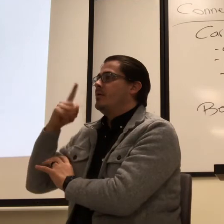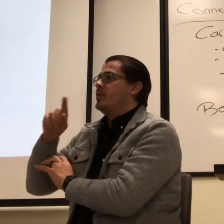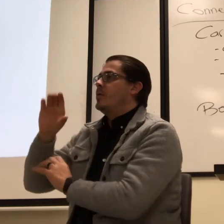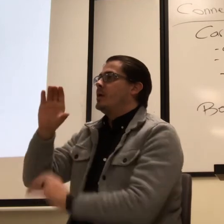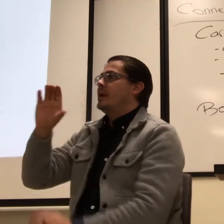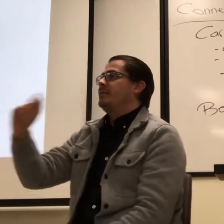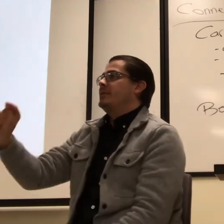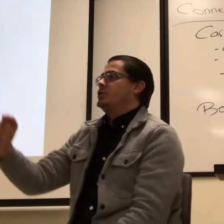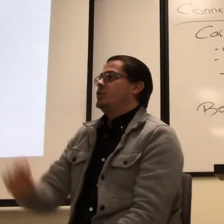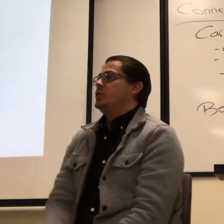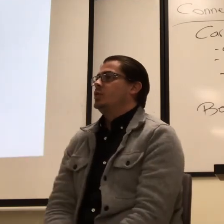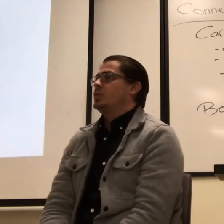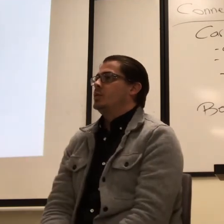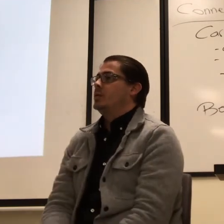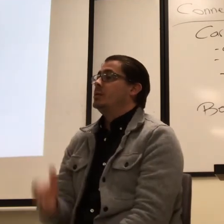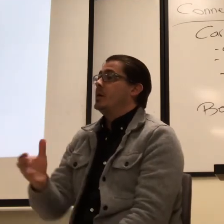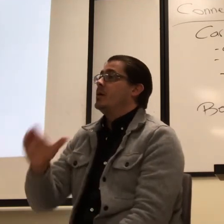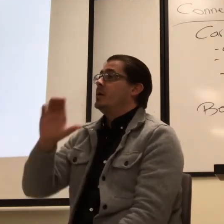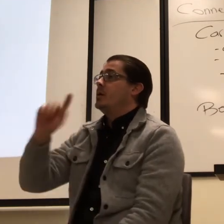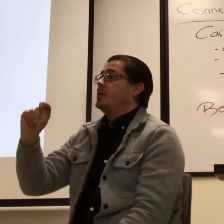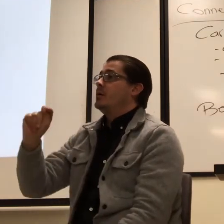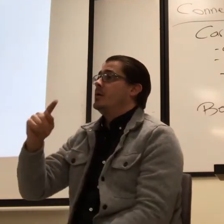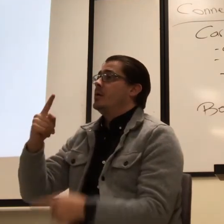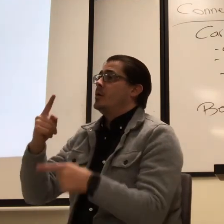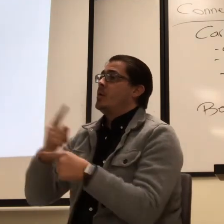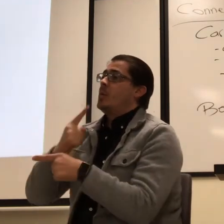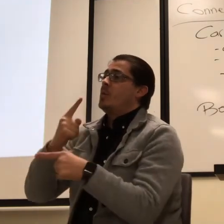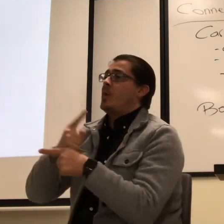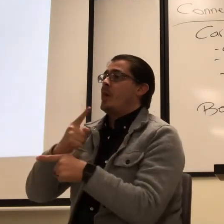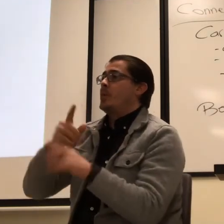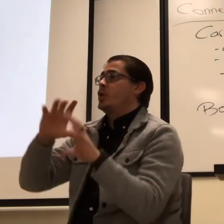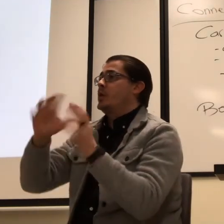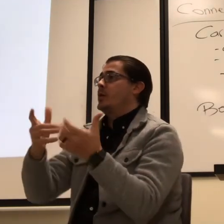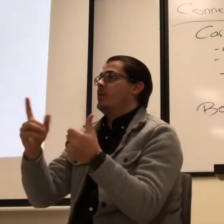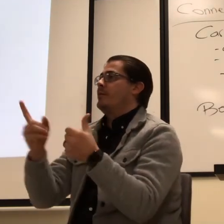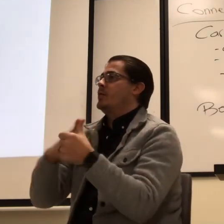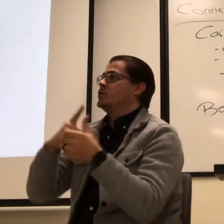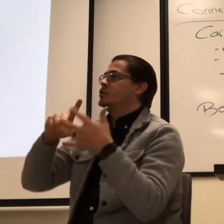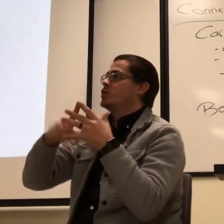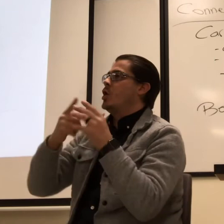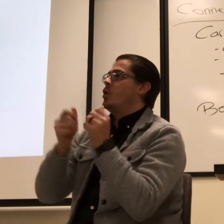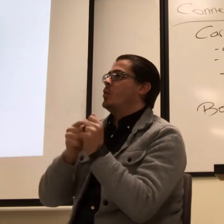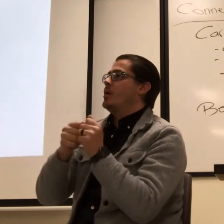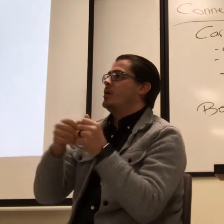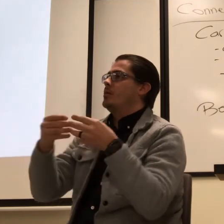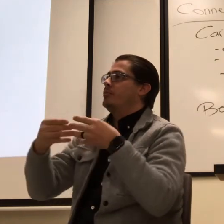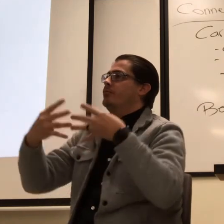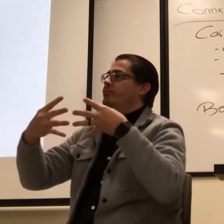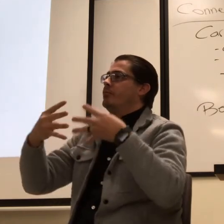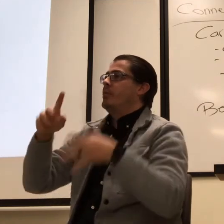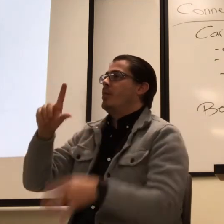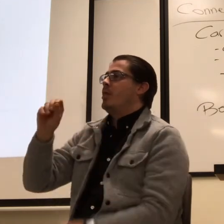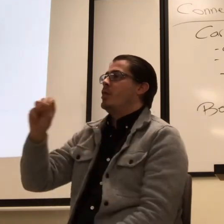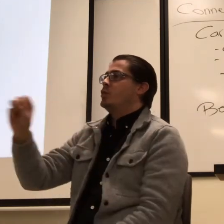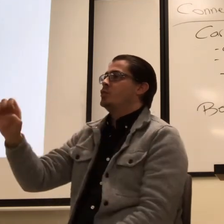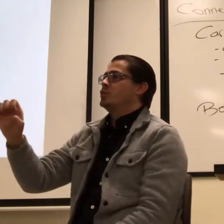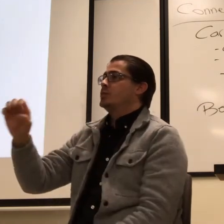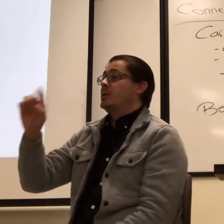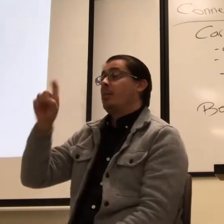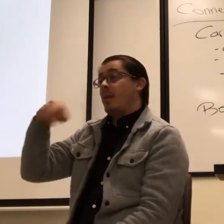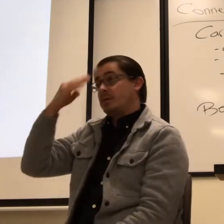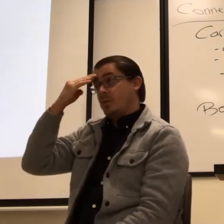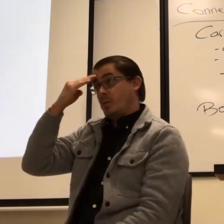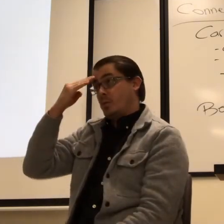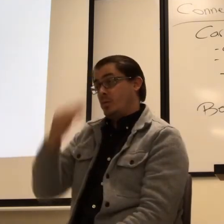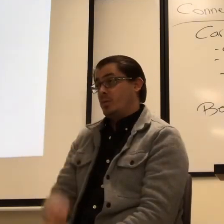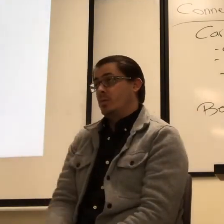connective tissue. Let's do the connective tissue proper category first, starting with the loose ones. And here are the ones you got to know. We'll